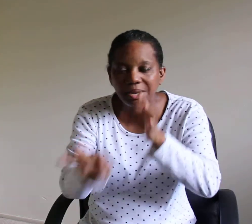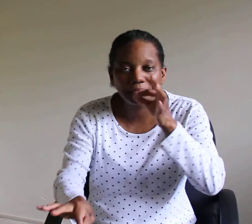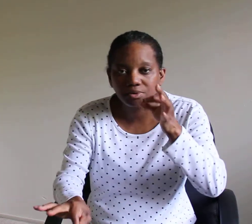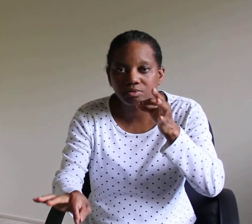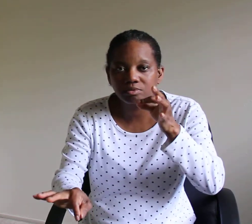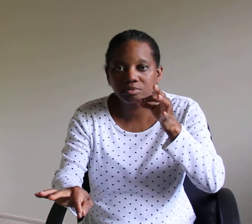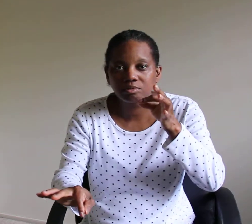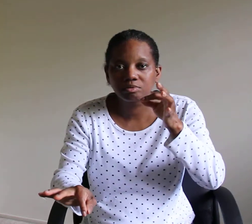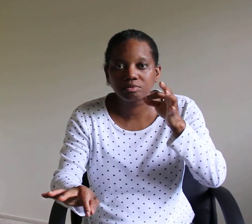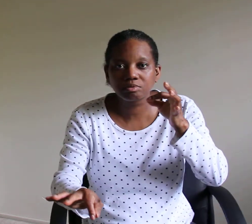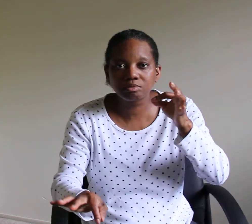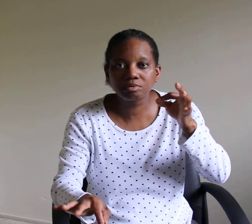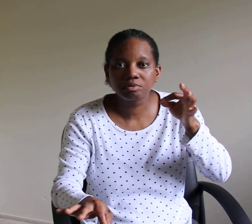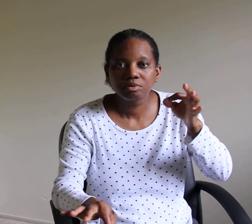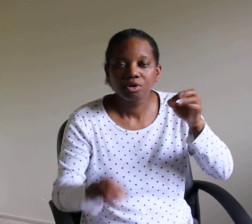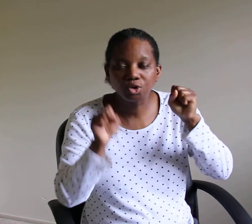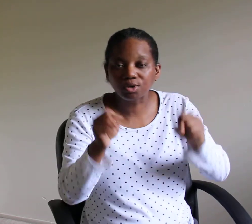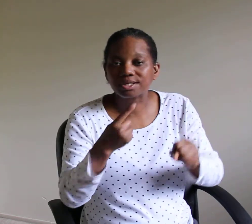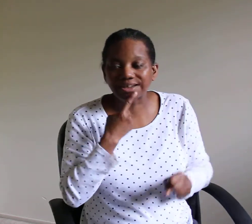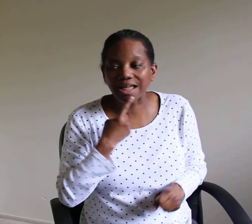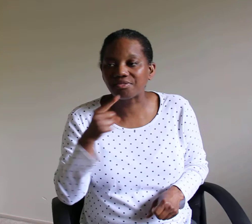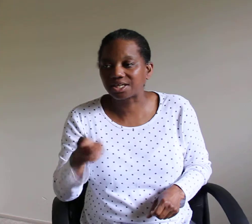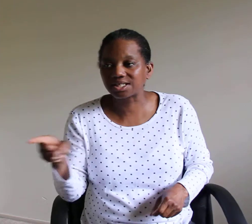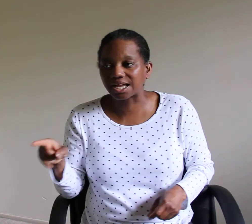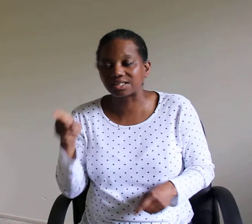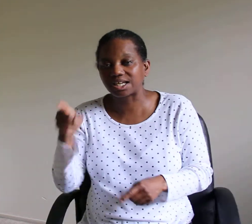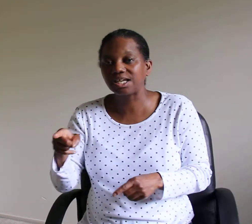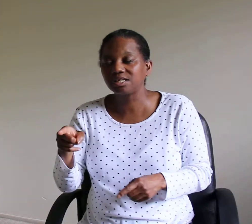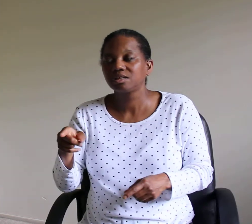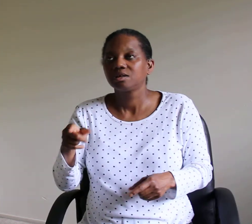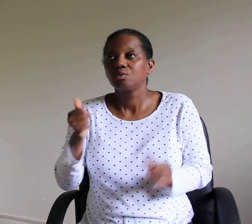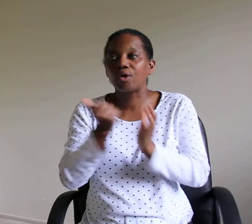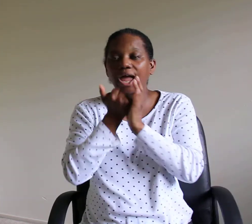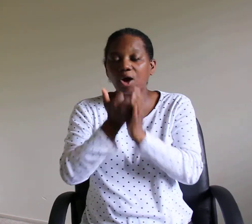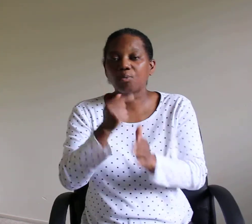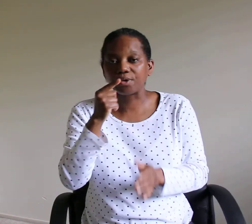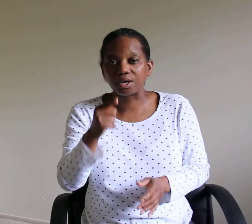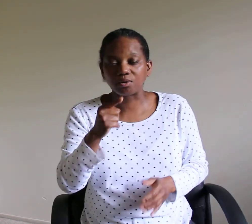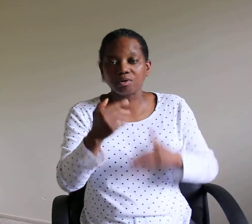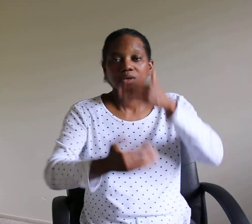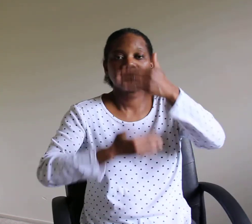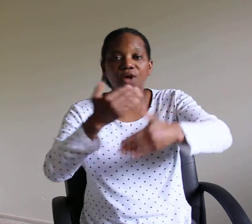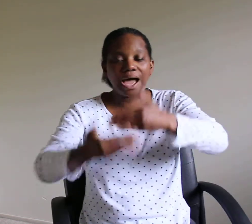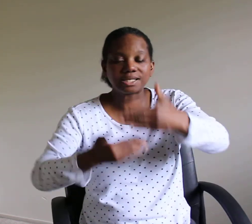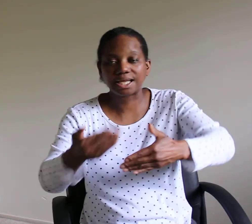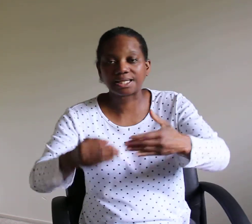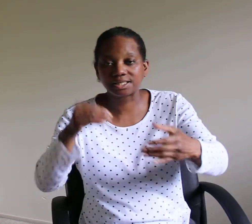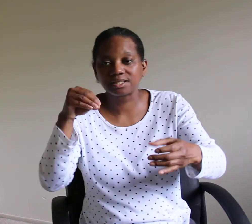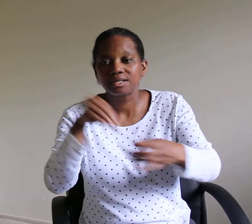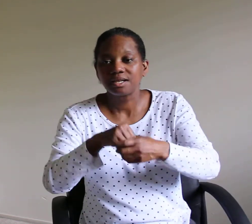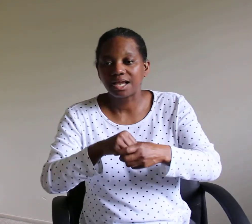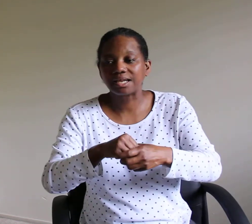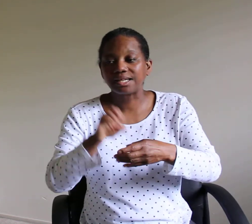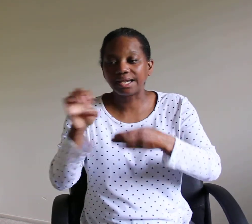Simple. You can say these things. These will help you process in the end.